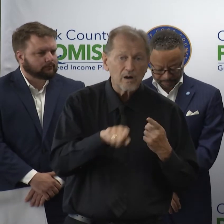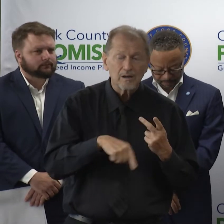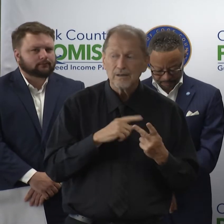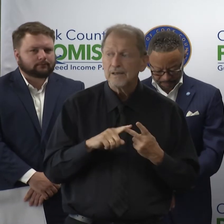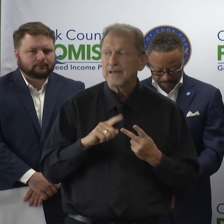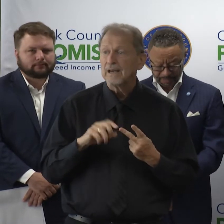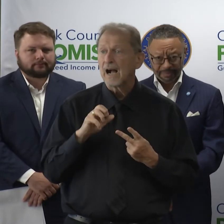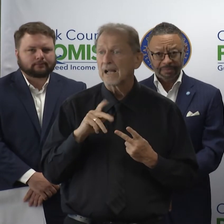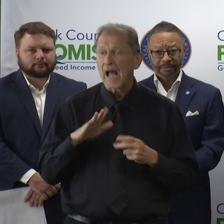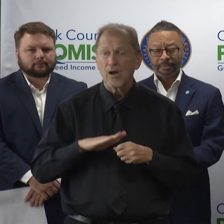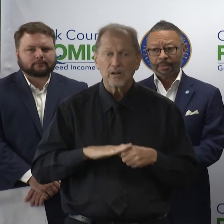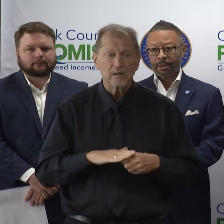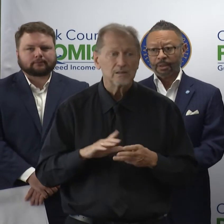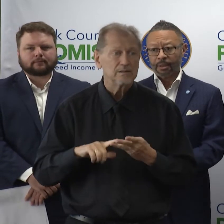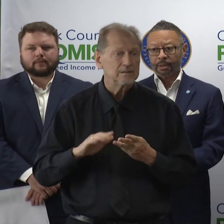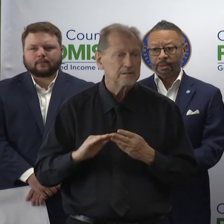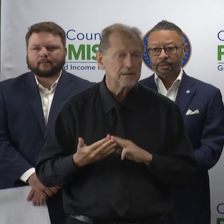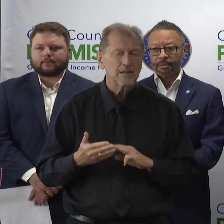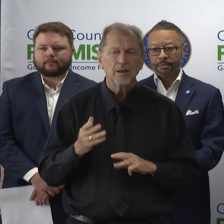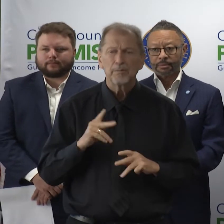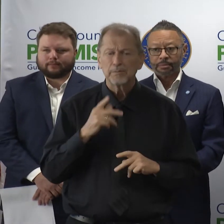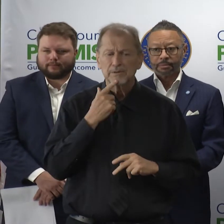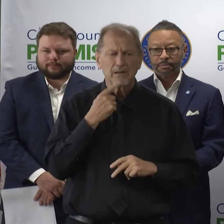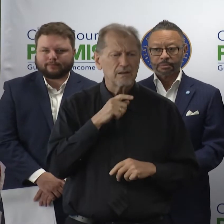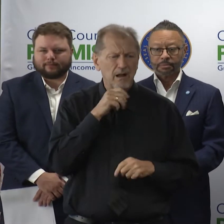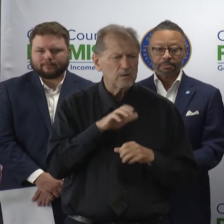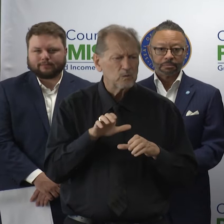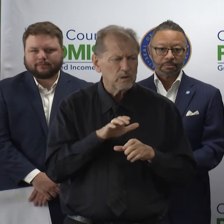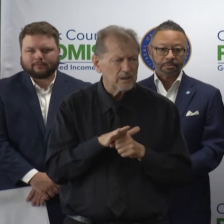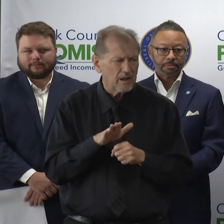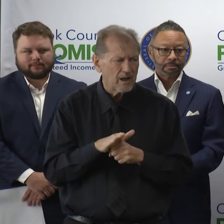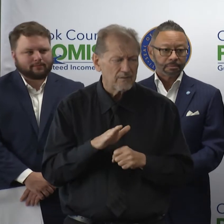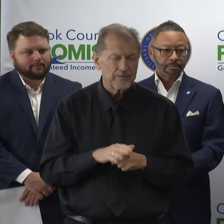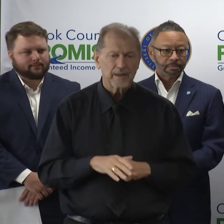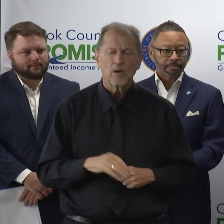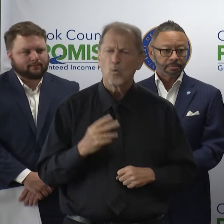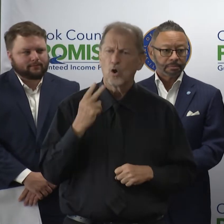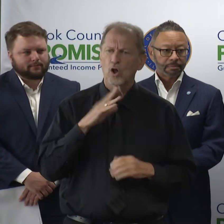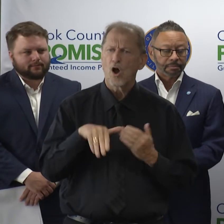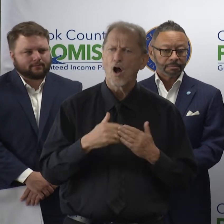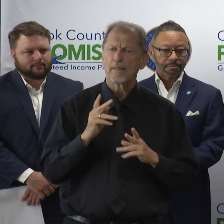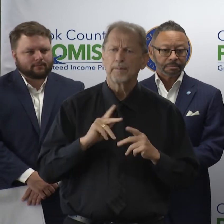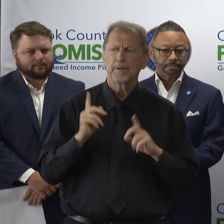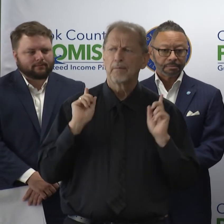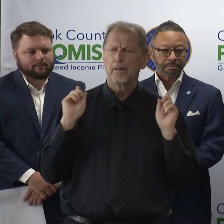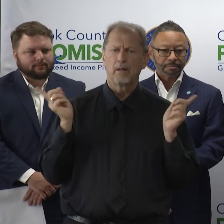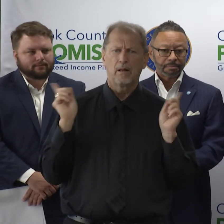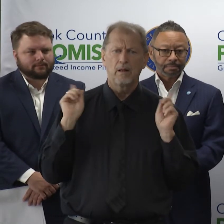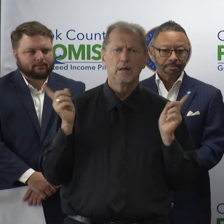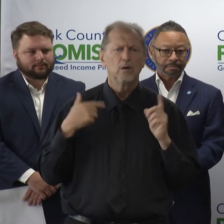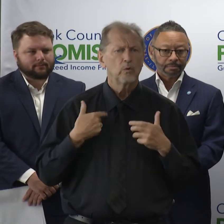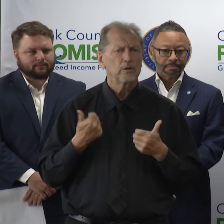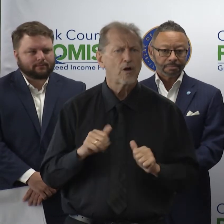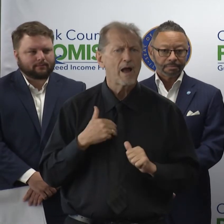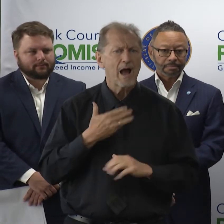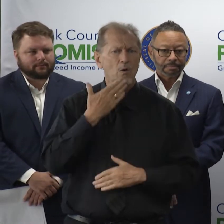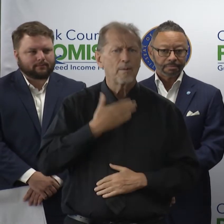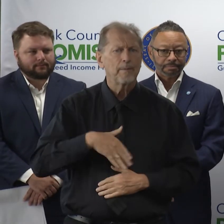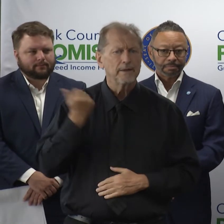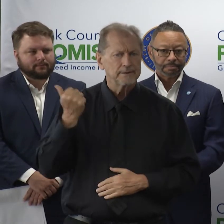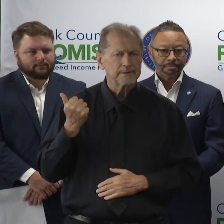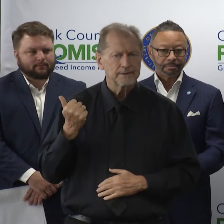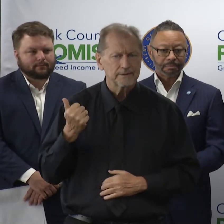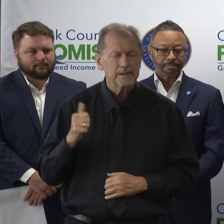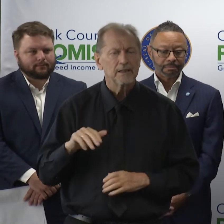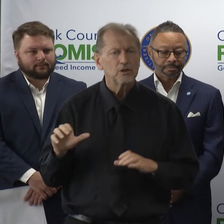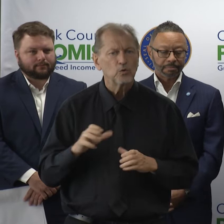and in our city. When people say we're not doing enough, when you look at all these people behind us, we're trying to do enough.